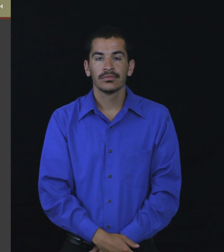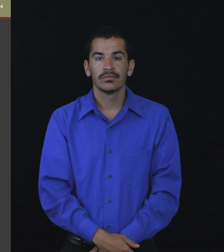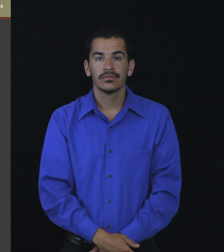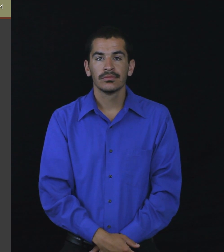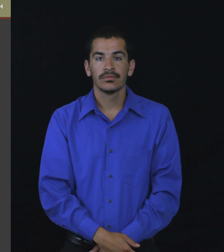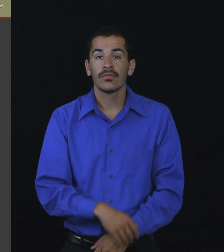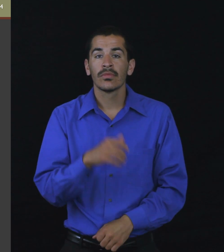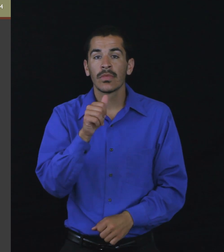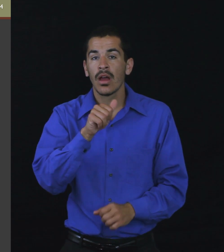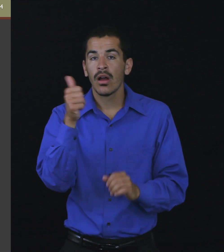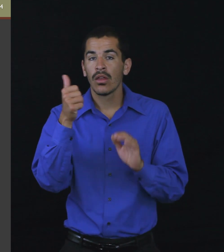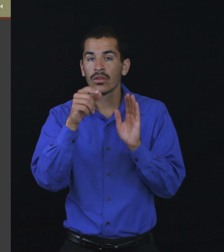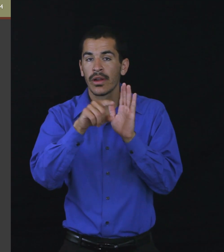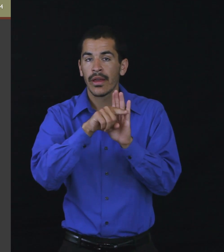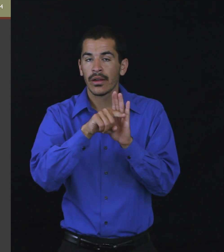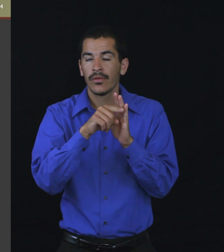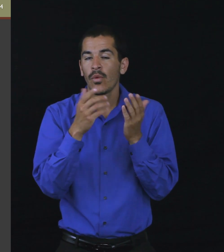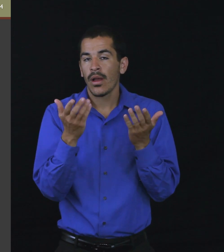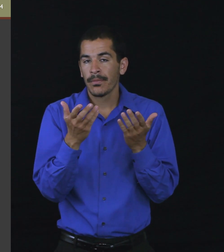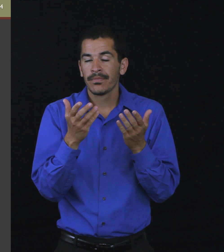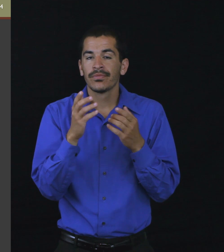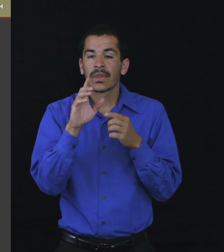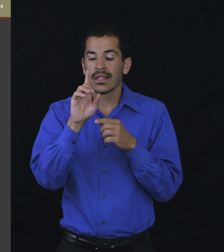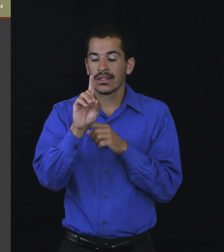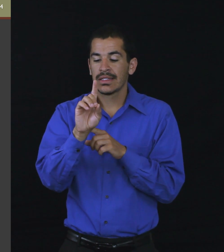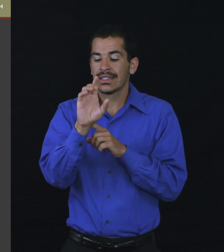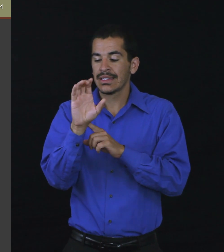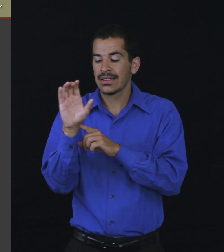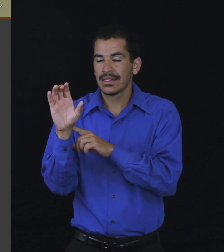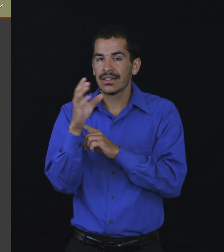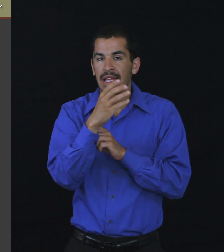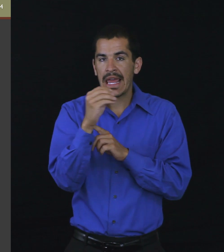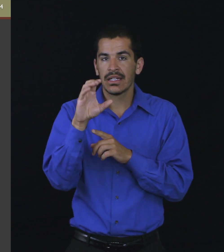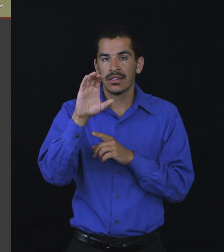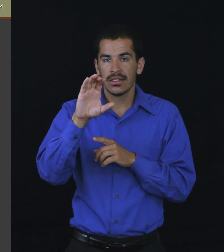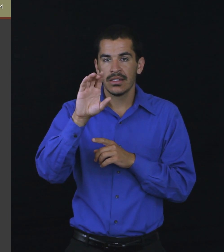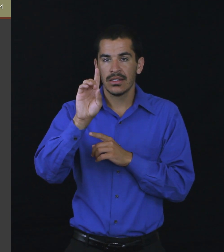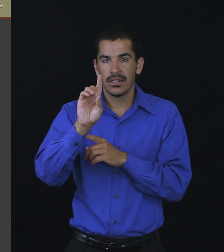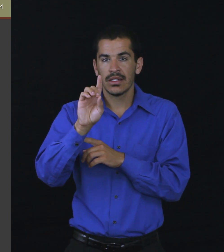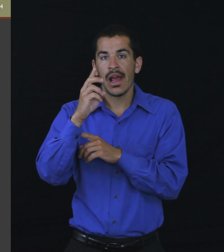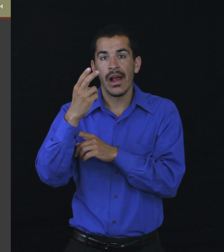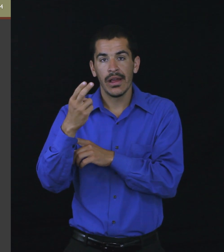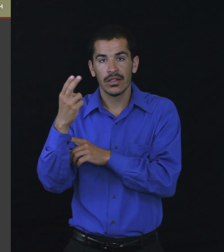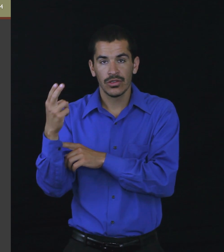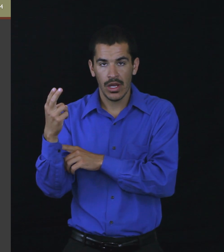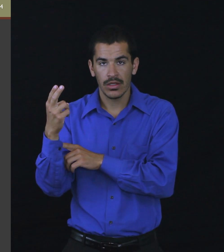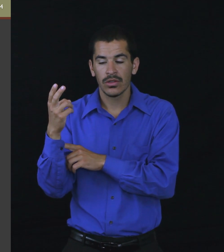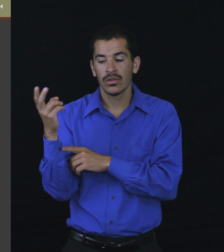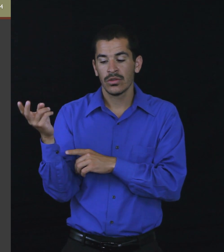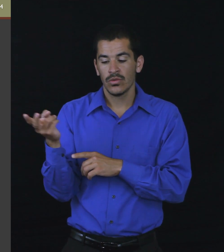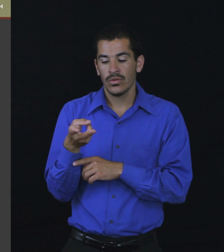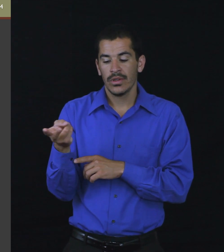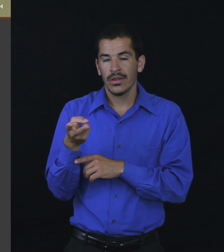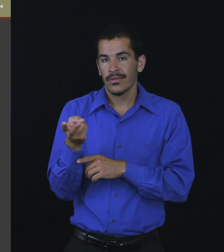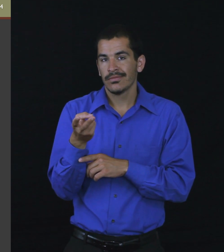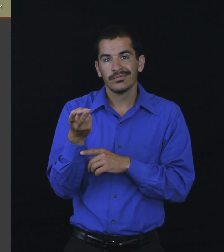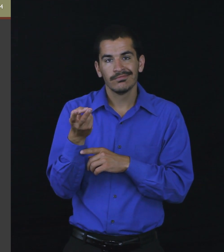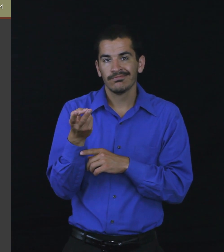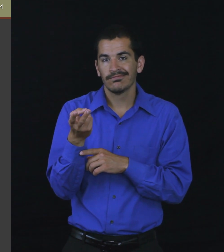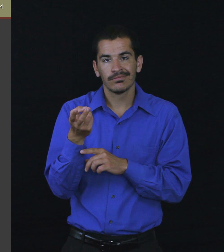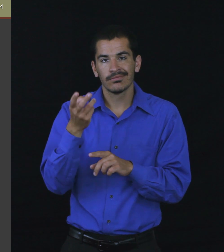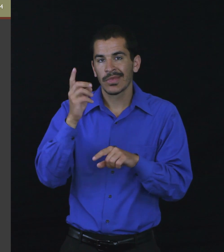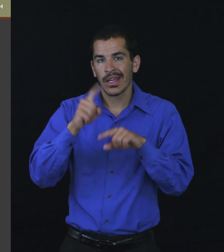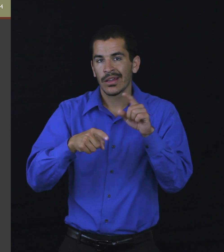Another negative is that DCC and CDHH would have little